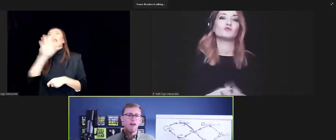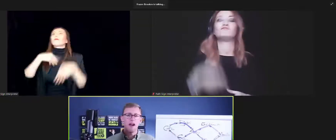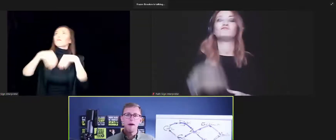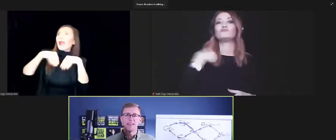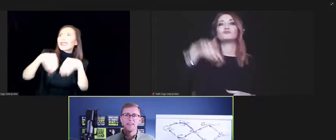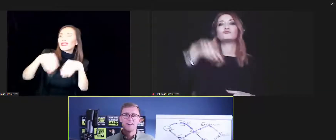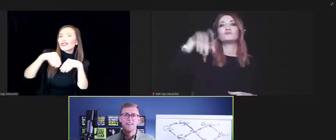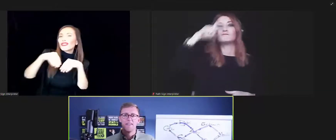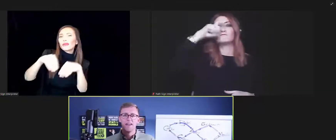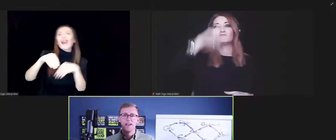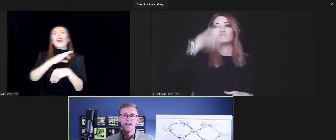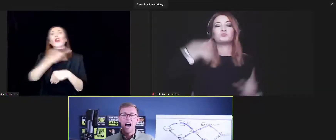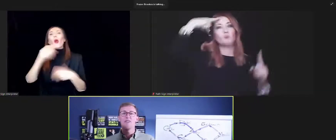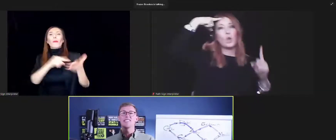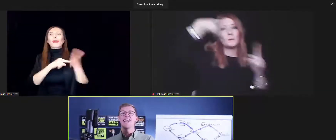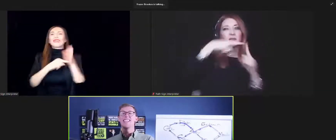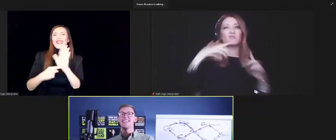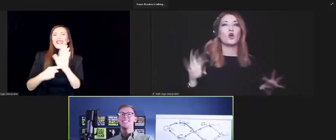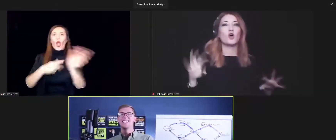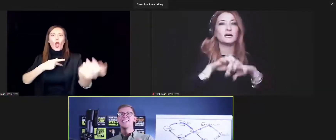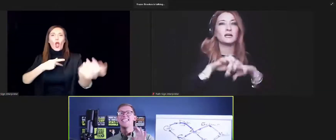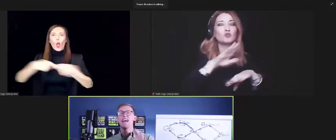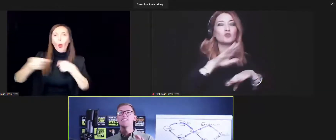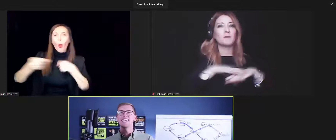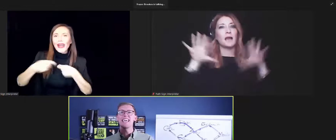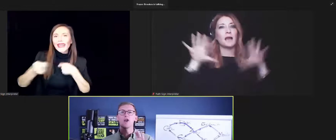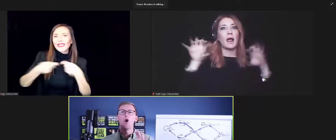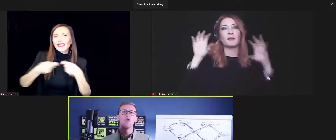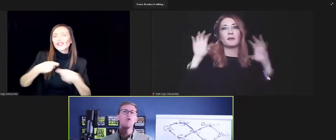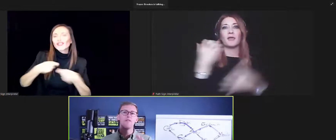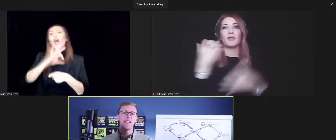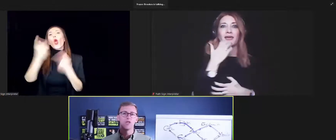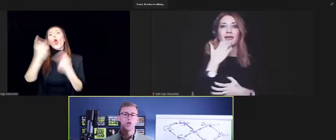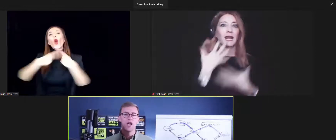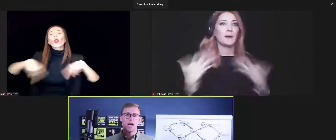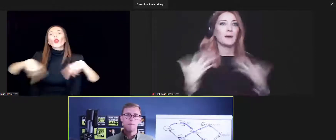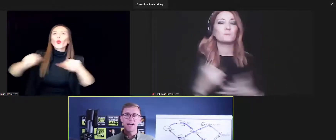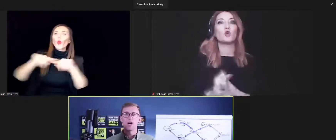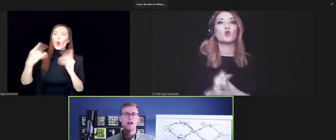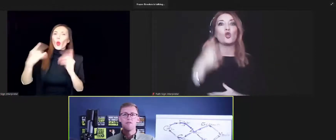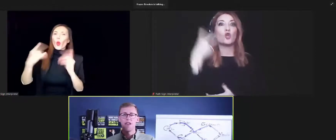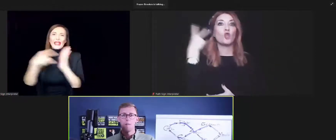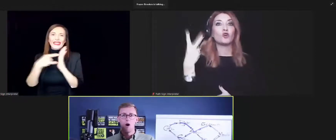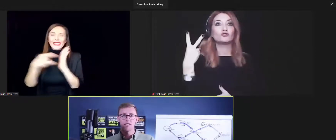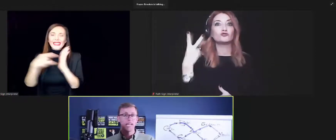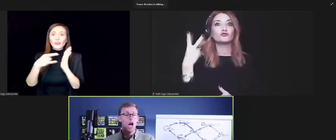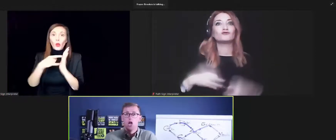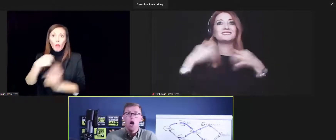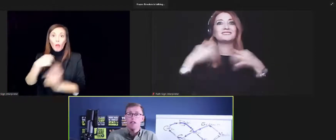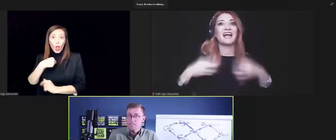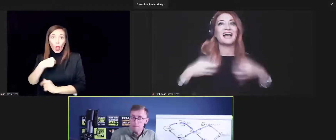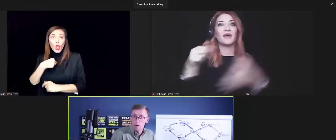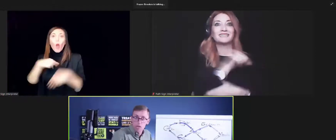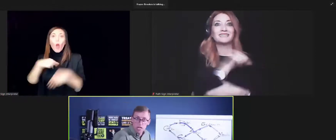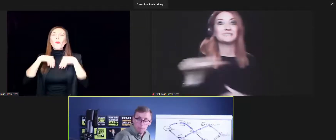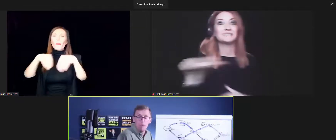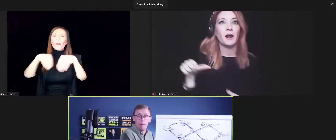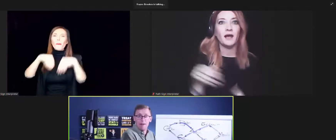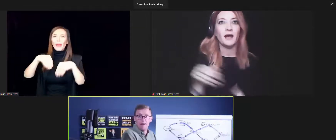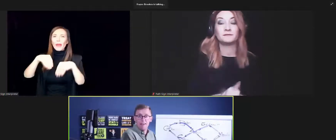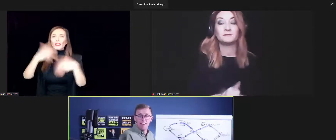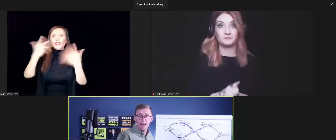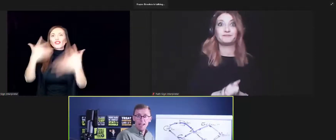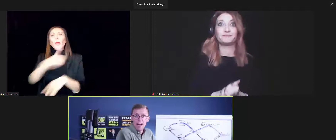very many. I've attended 1,700 events in my career of network marketing. A lot of the times I was in a